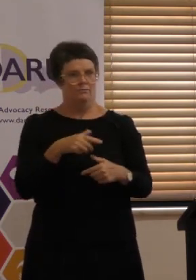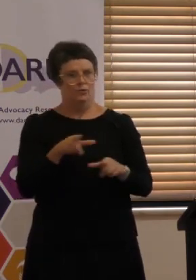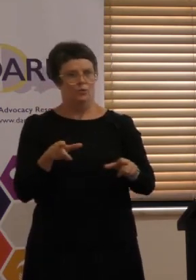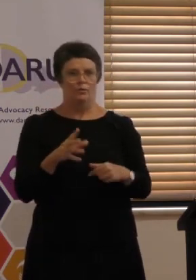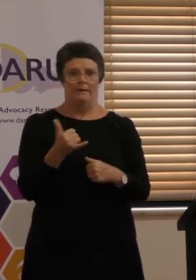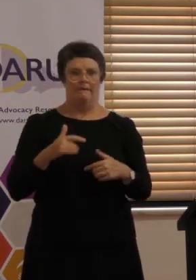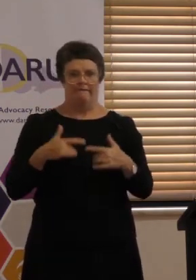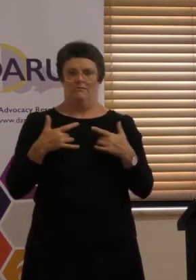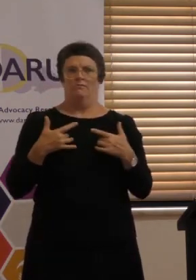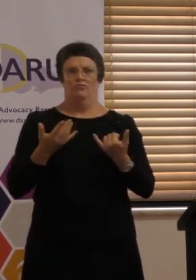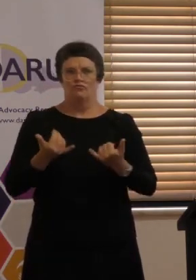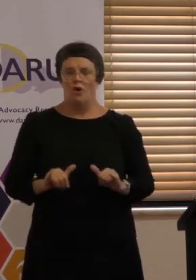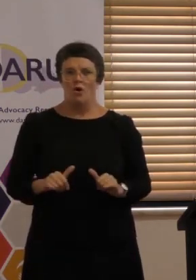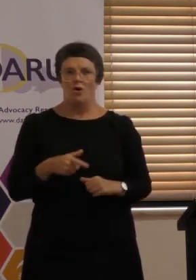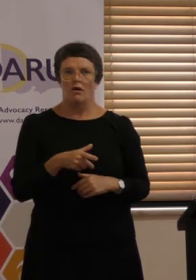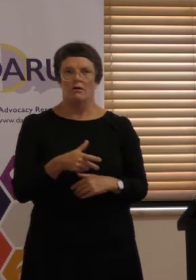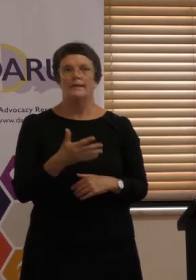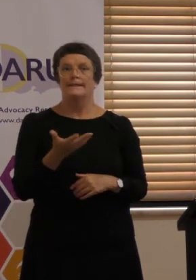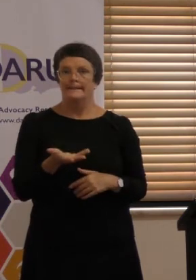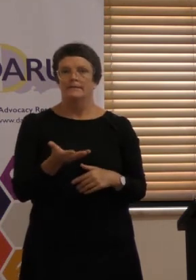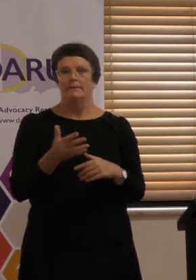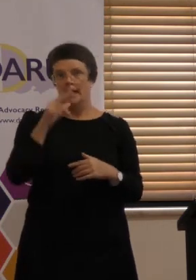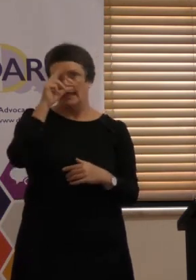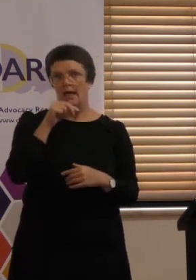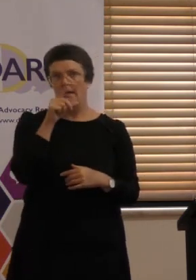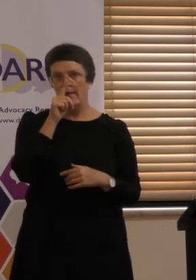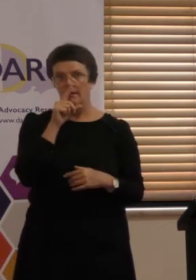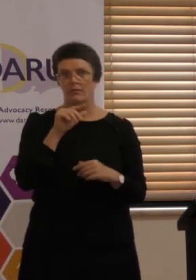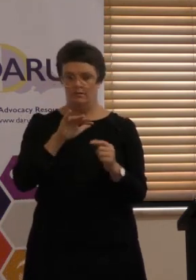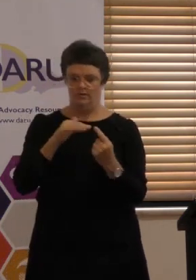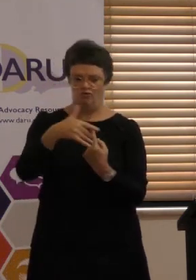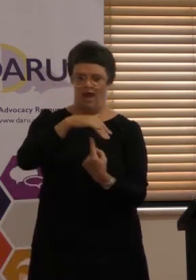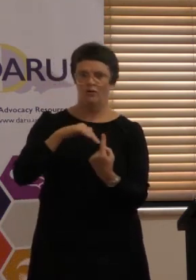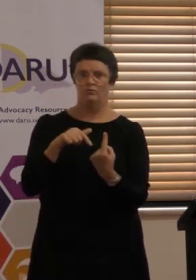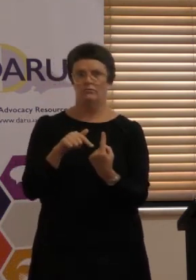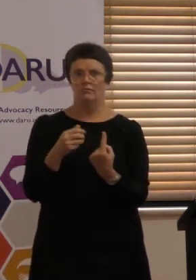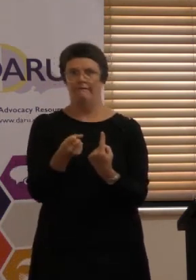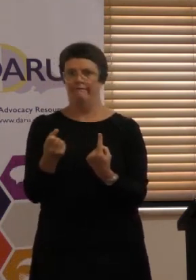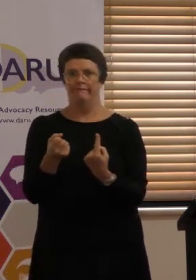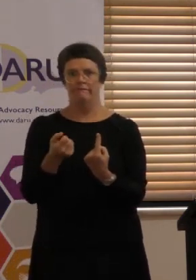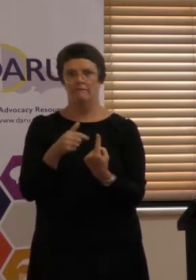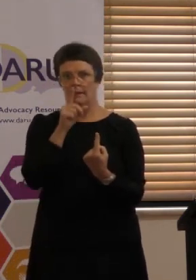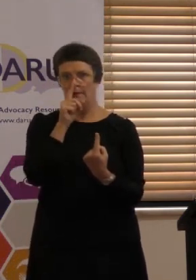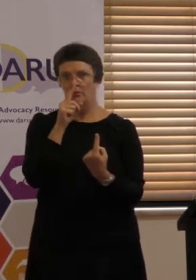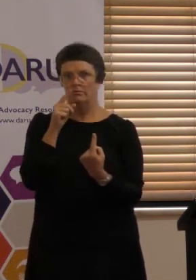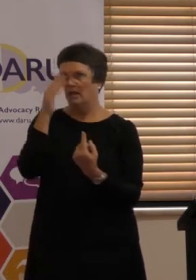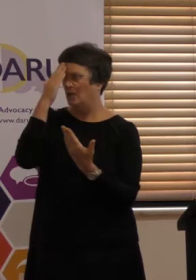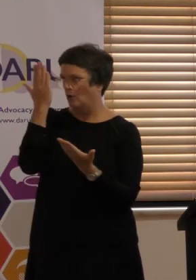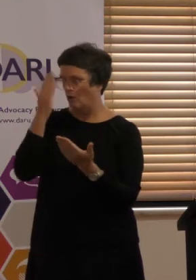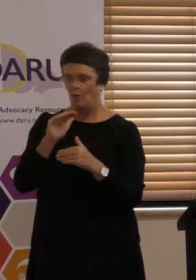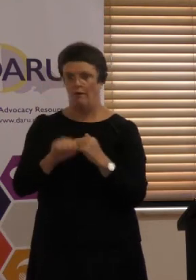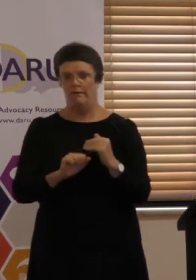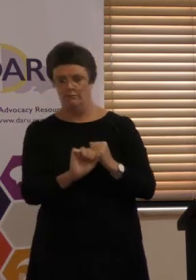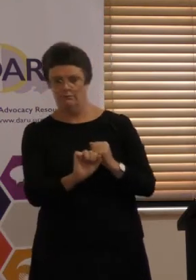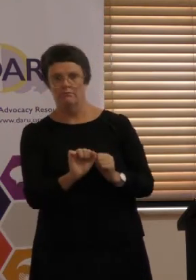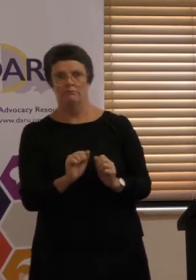unjust. Young people with disabilities are surrounded by a lack of understanding of who they are and